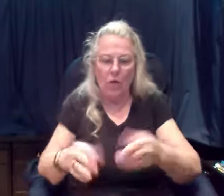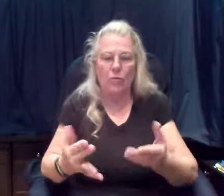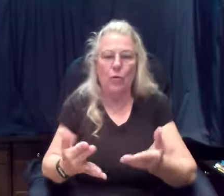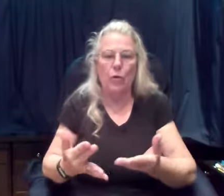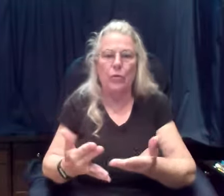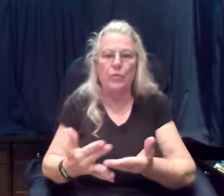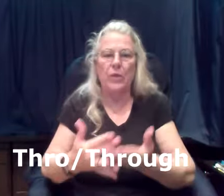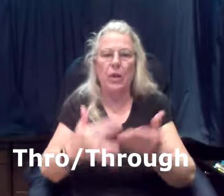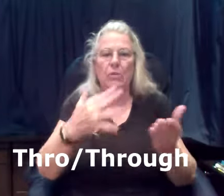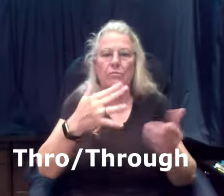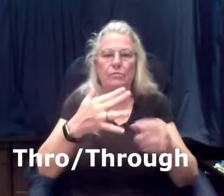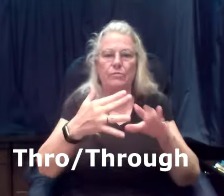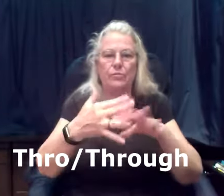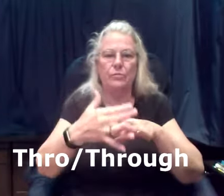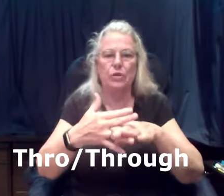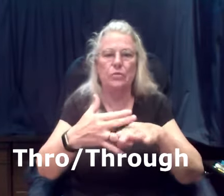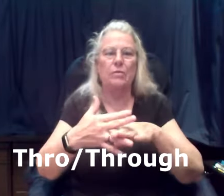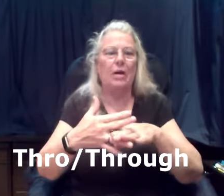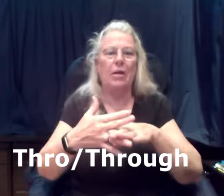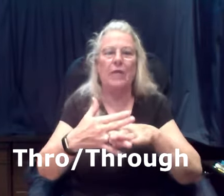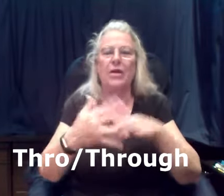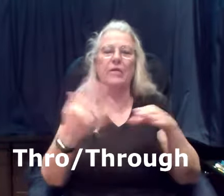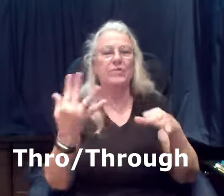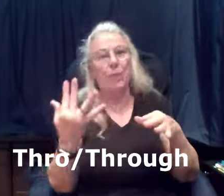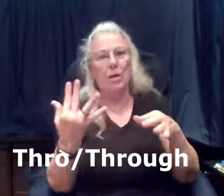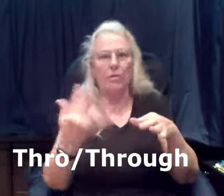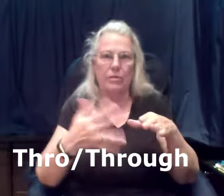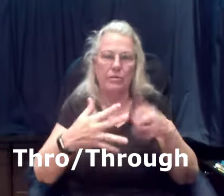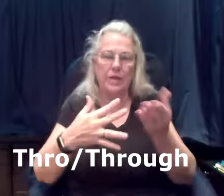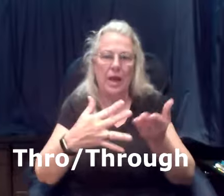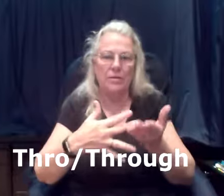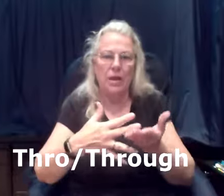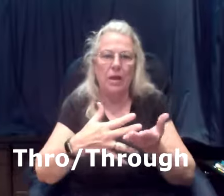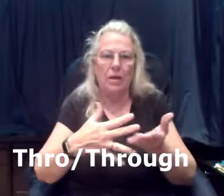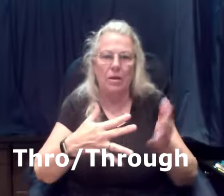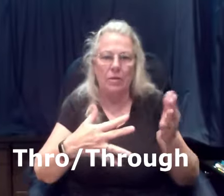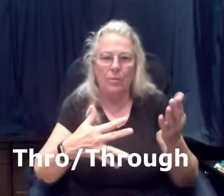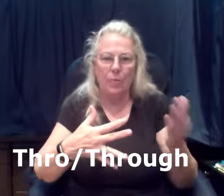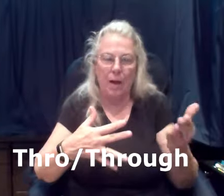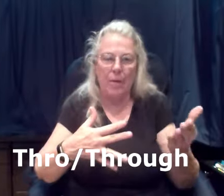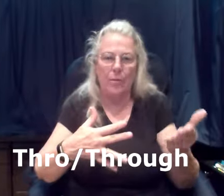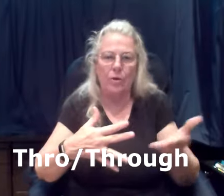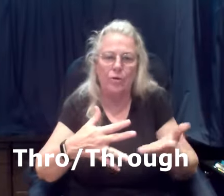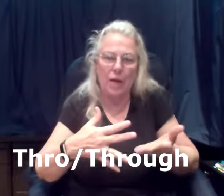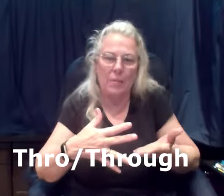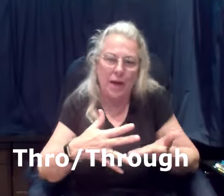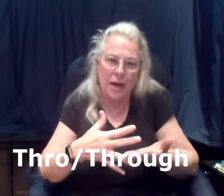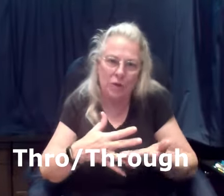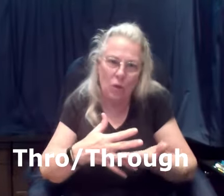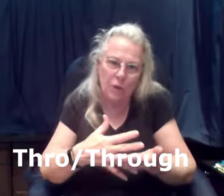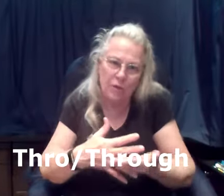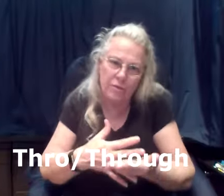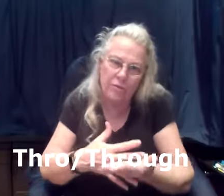Through. Just, I think of Spock with those hands. Palm up on your dominant hand going